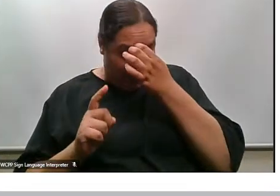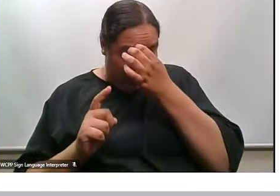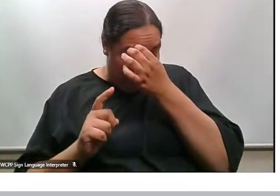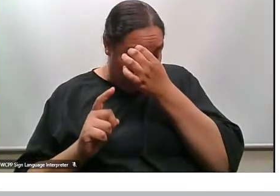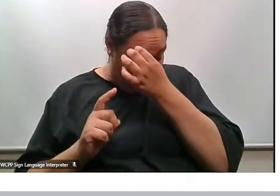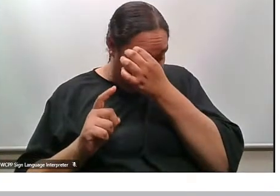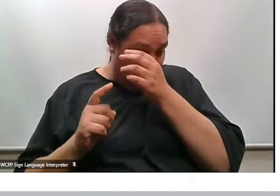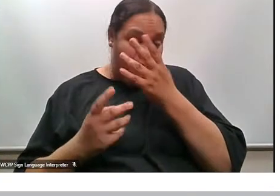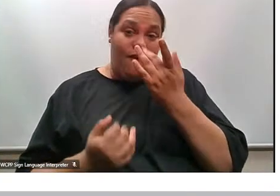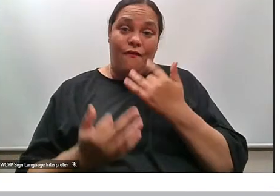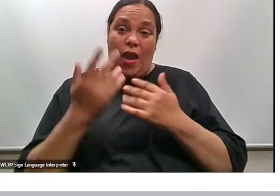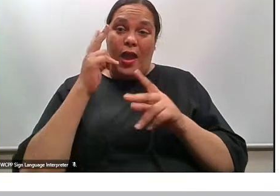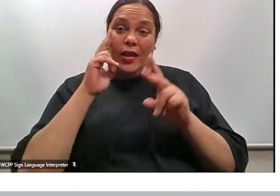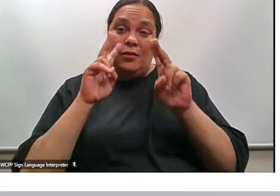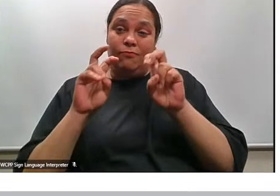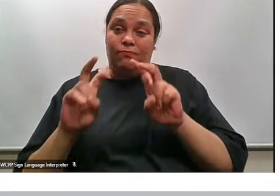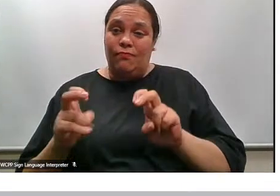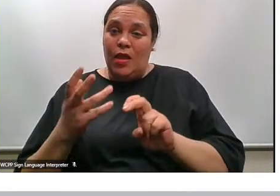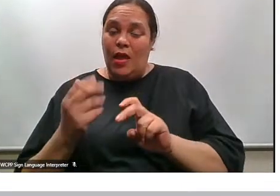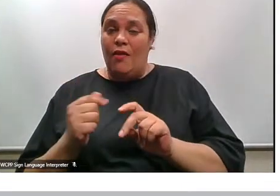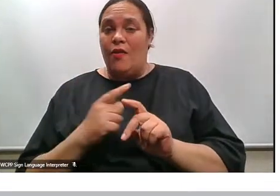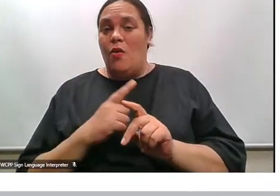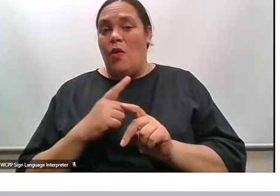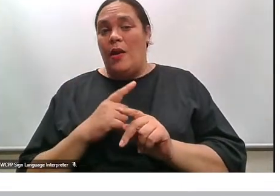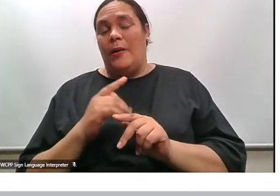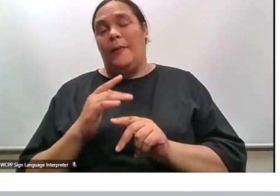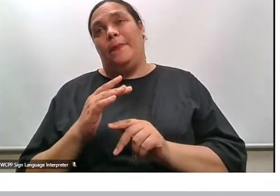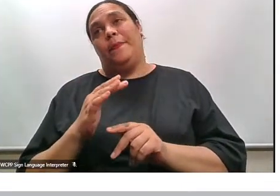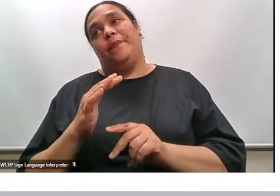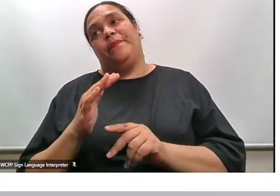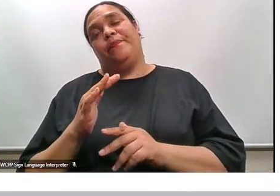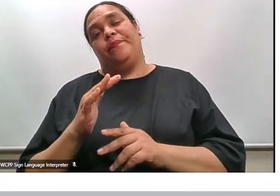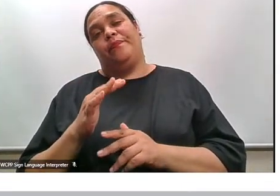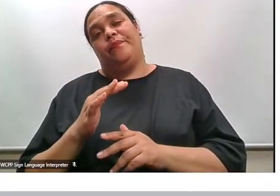fire inspections conducted as a result of